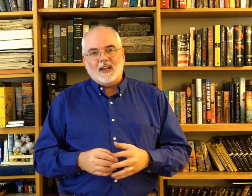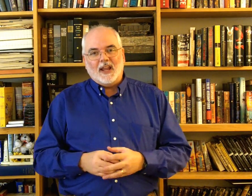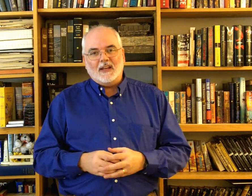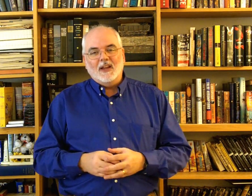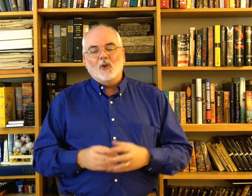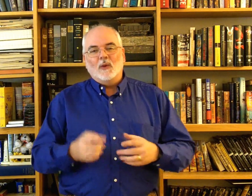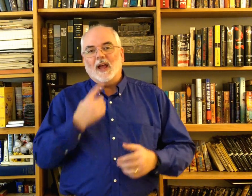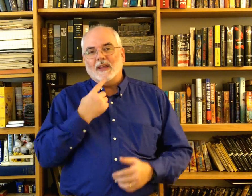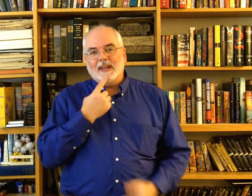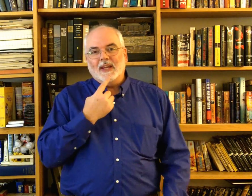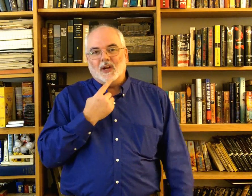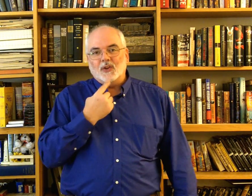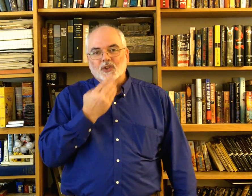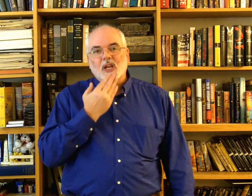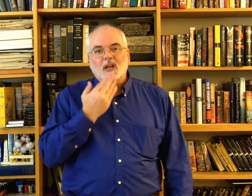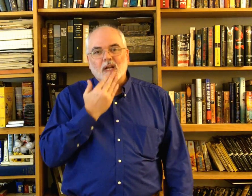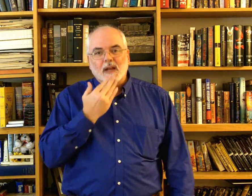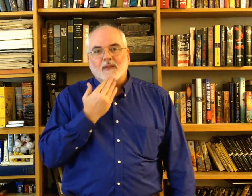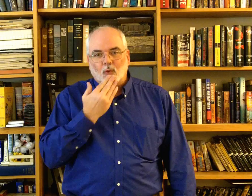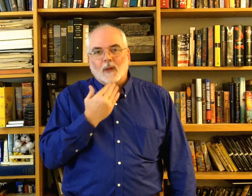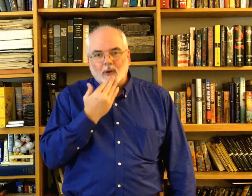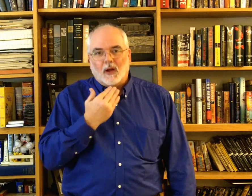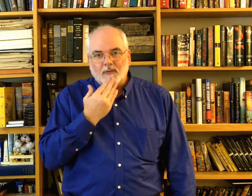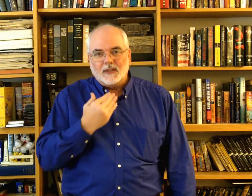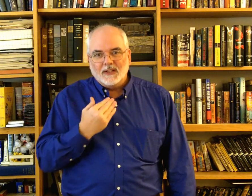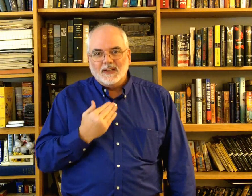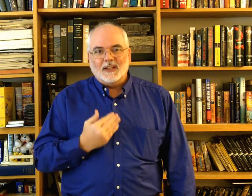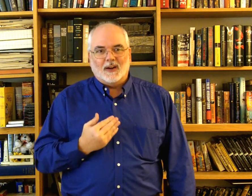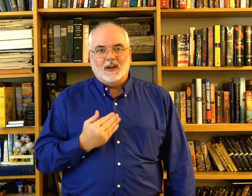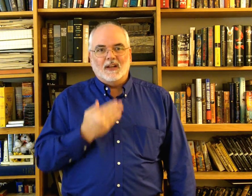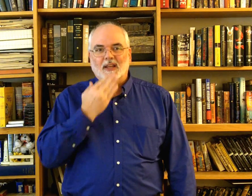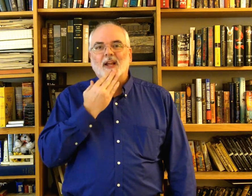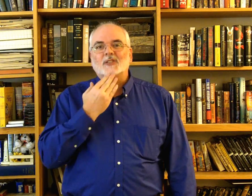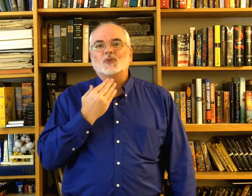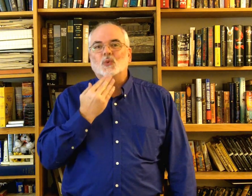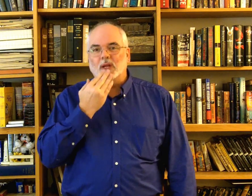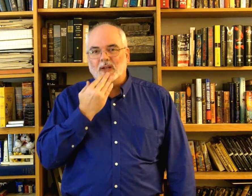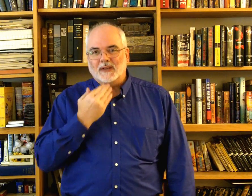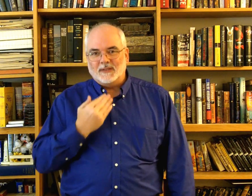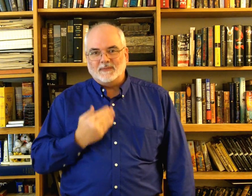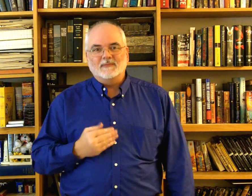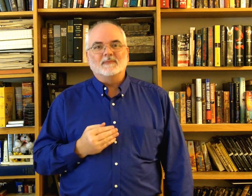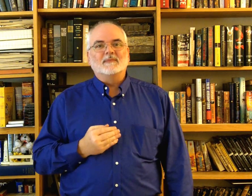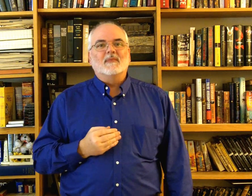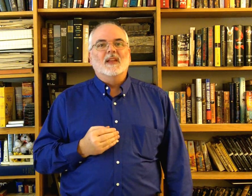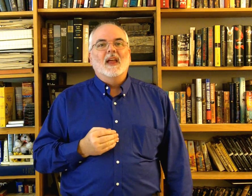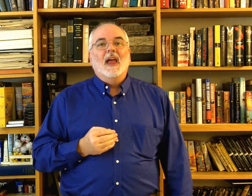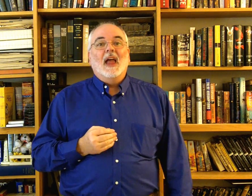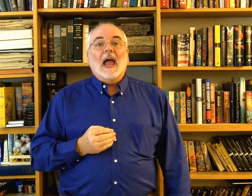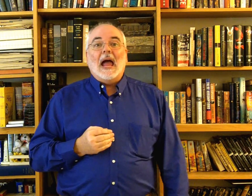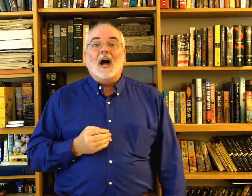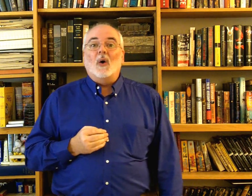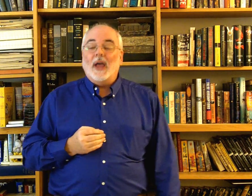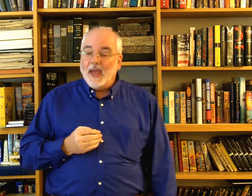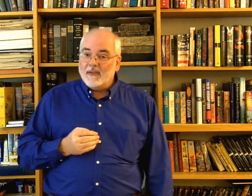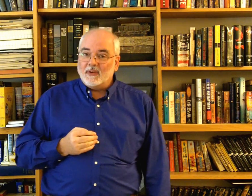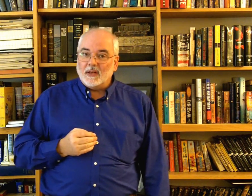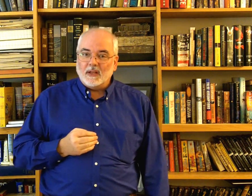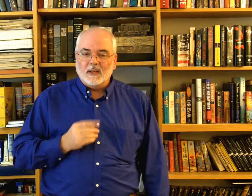candy without getting it on your chin, and you have to wipe it off. Alright, that's sweet. How heavenly,